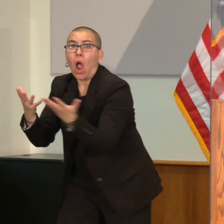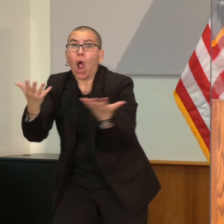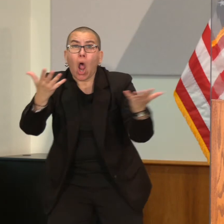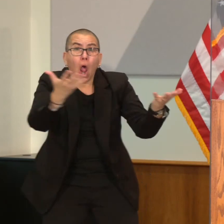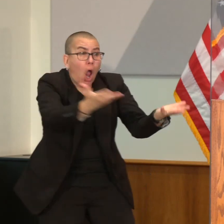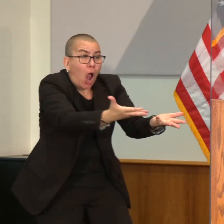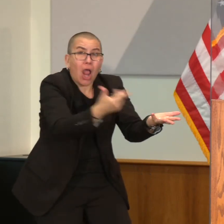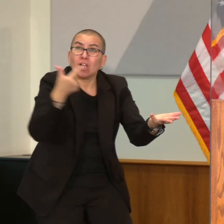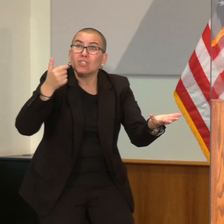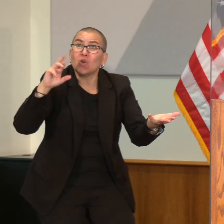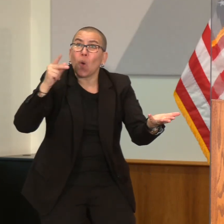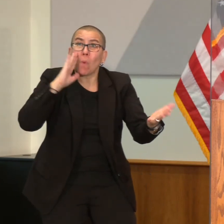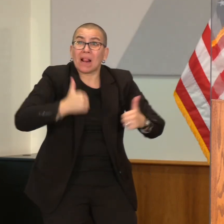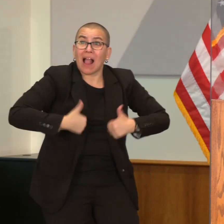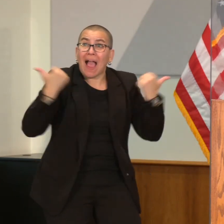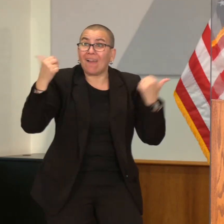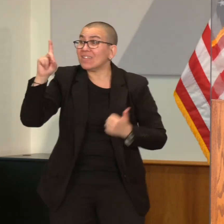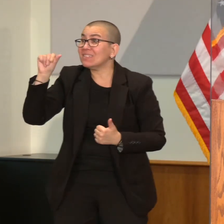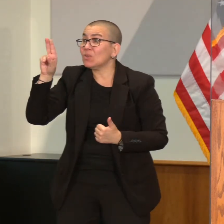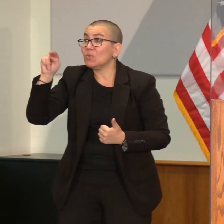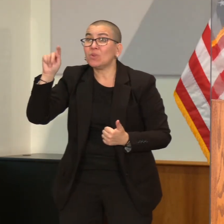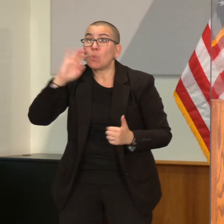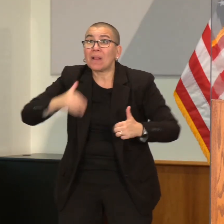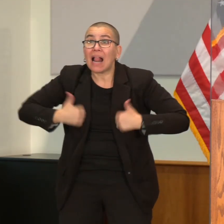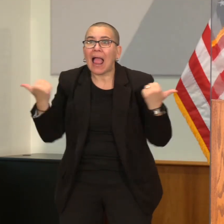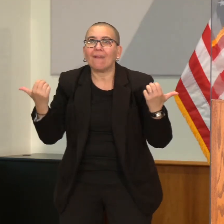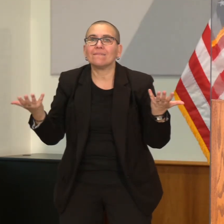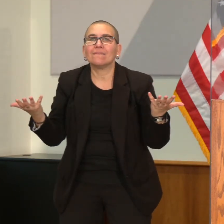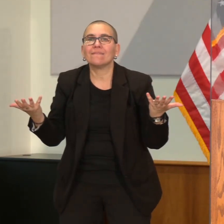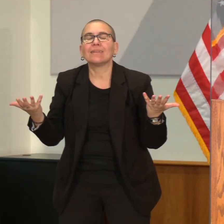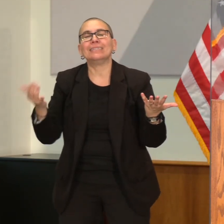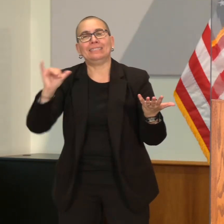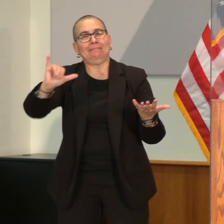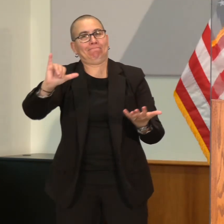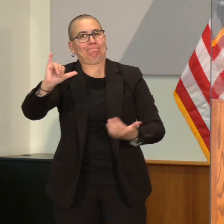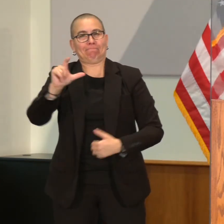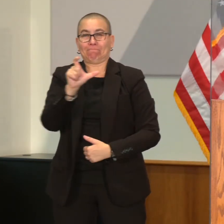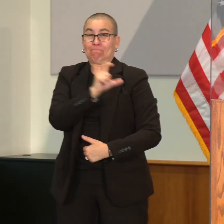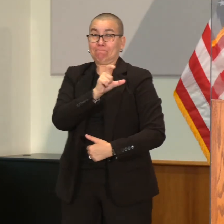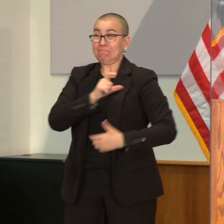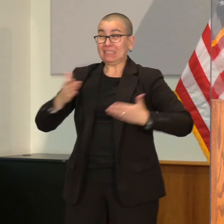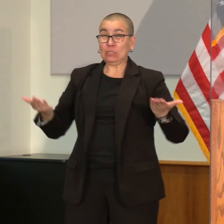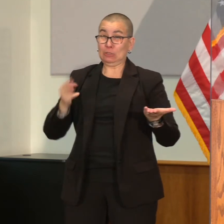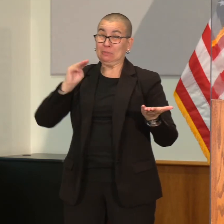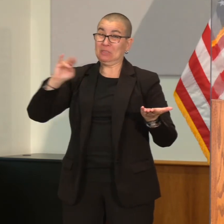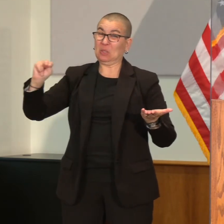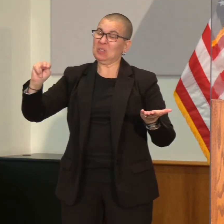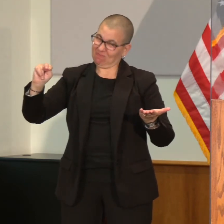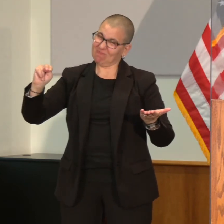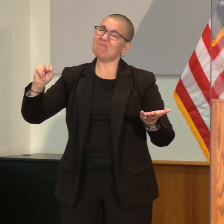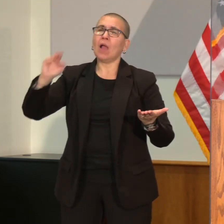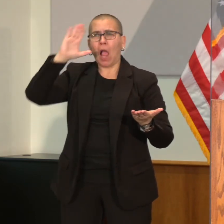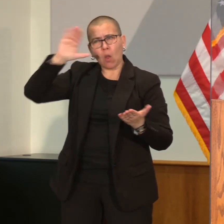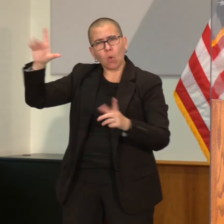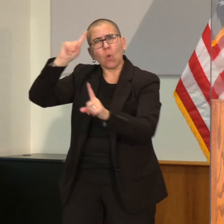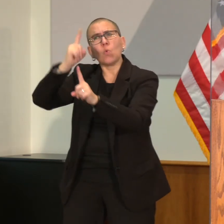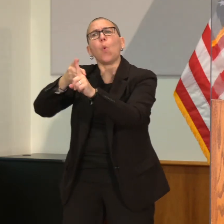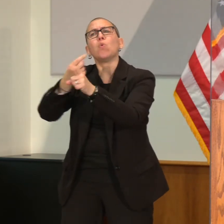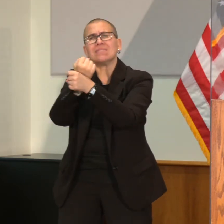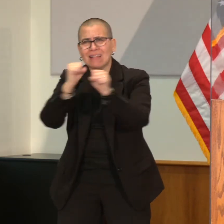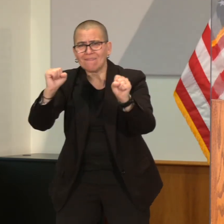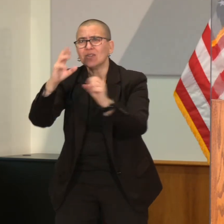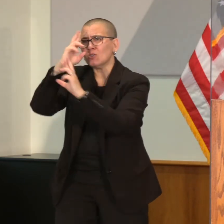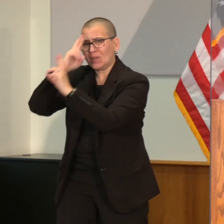We appreciate the law enforcement professionals in the state of Minnesota who keep us safe and respect human and